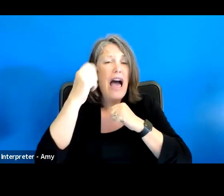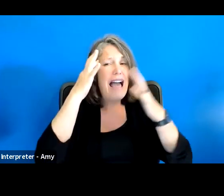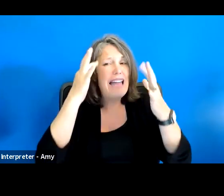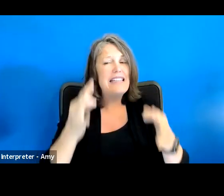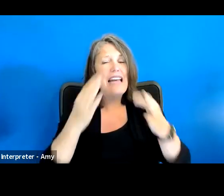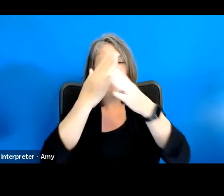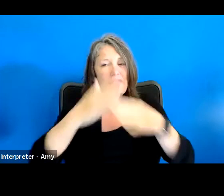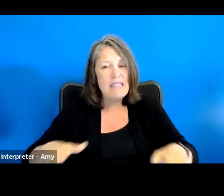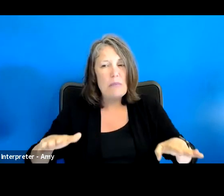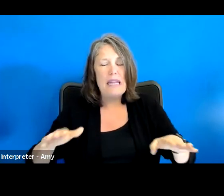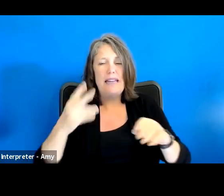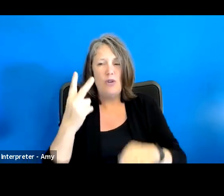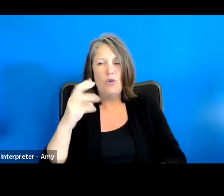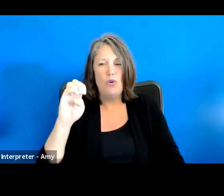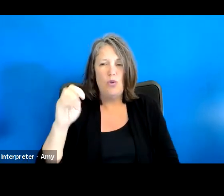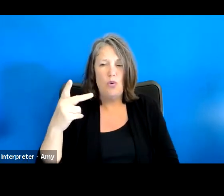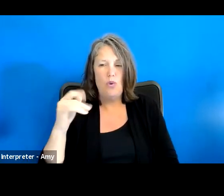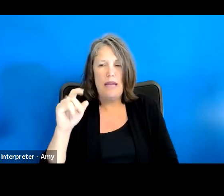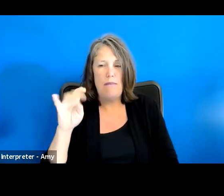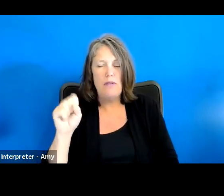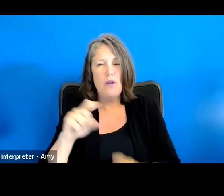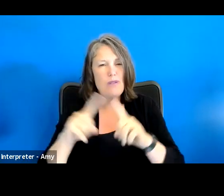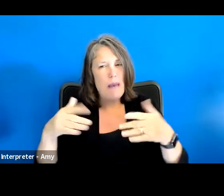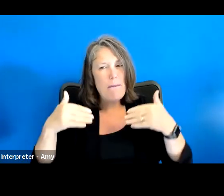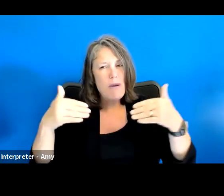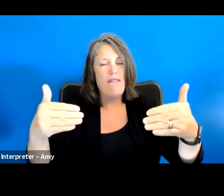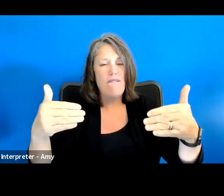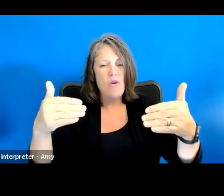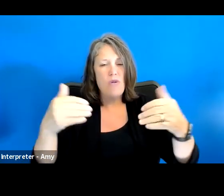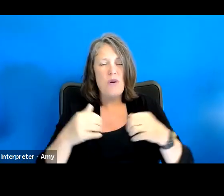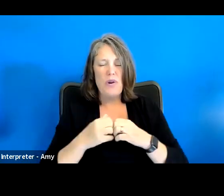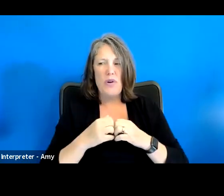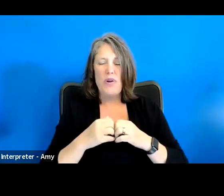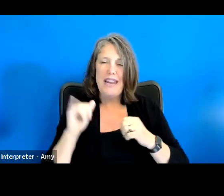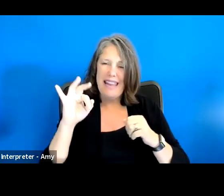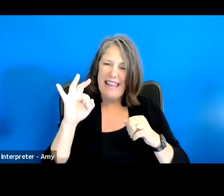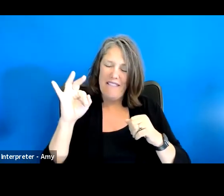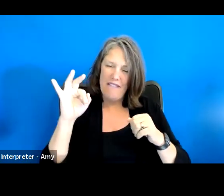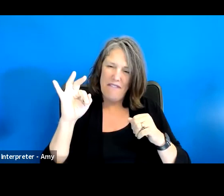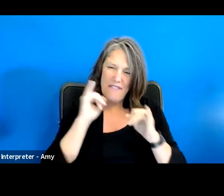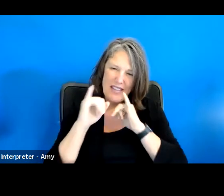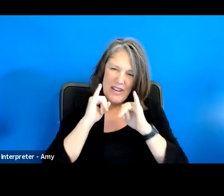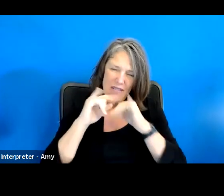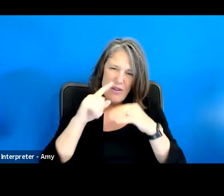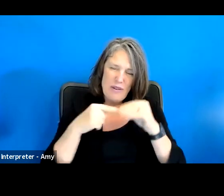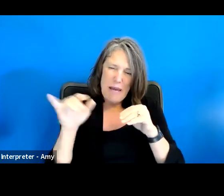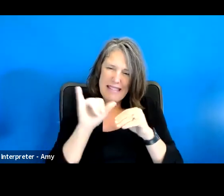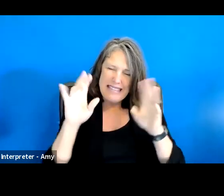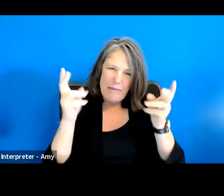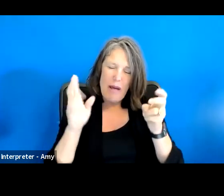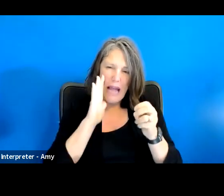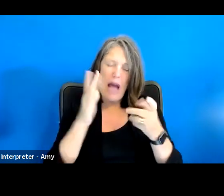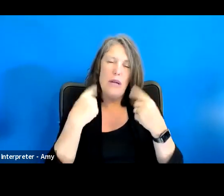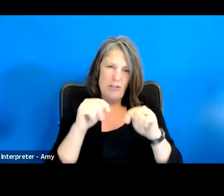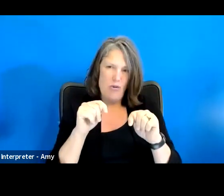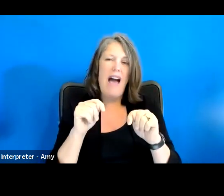2 episodes, but moving forward, in a lot of cases, if interviews are about the same topic, I will try,